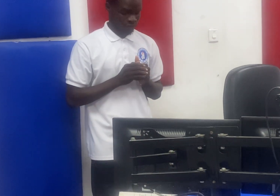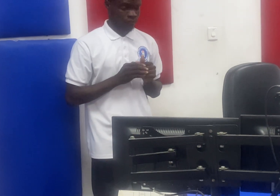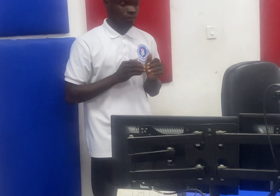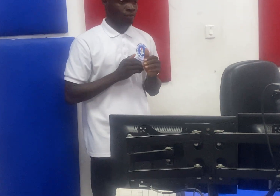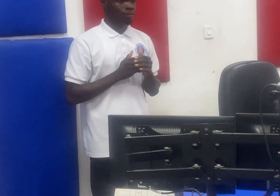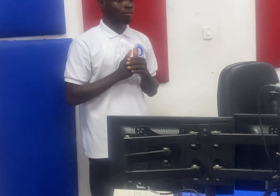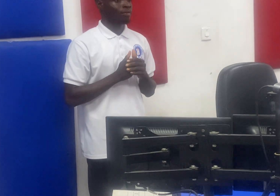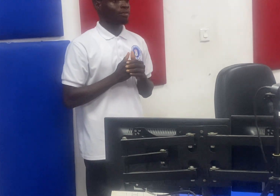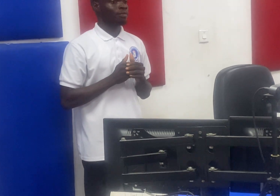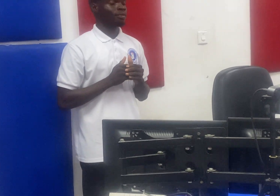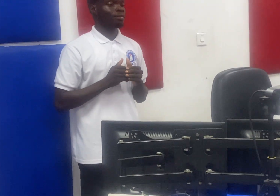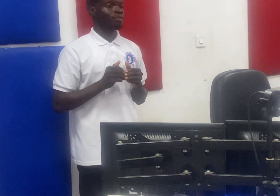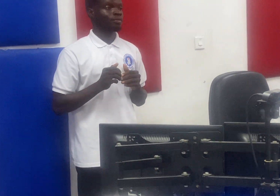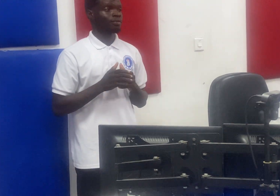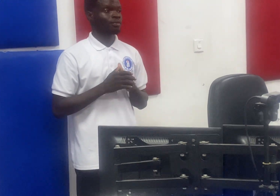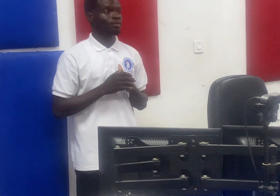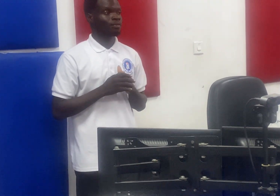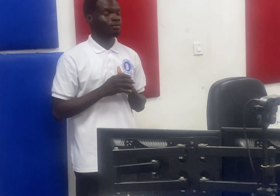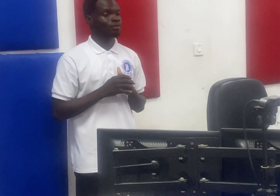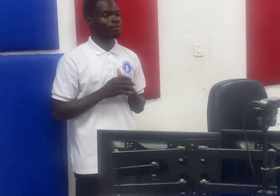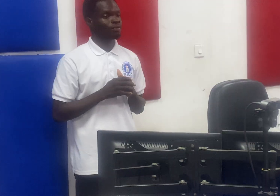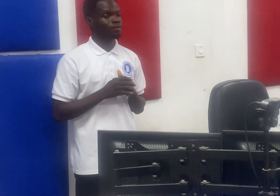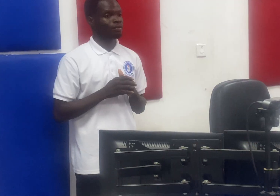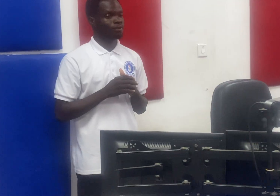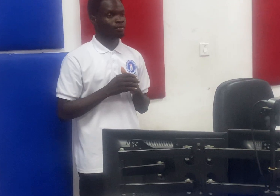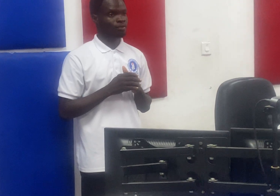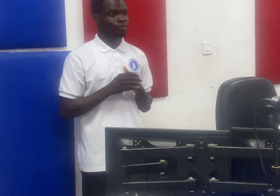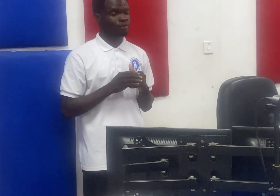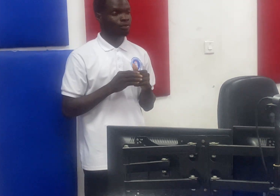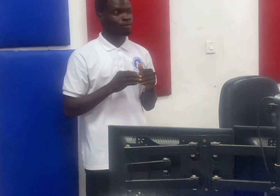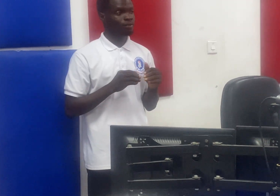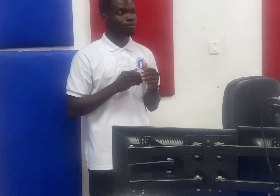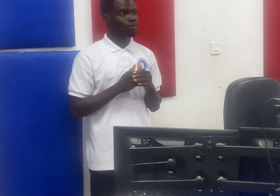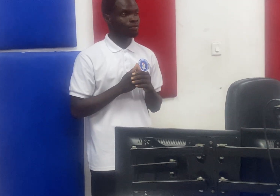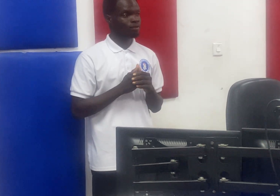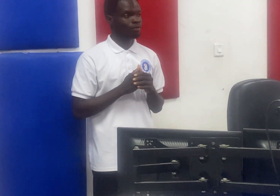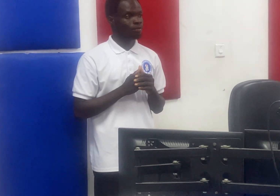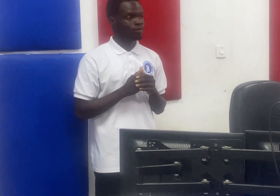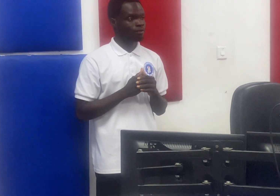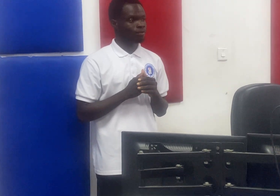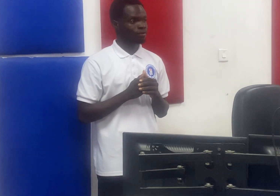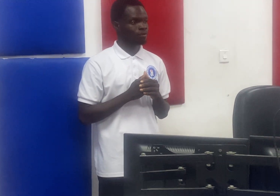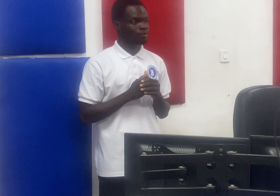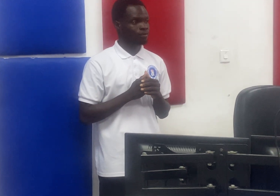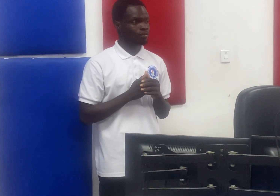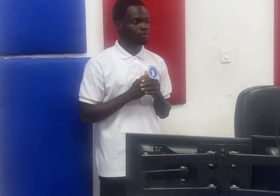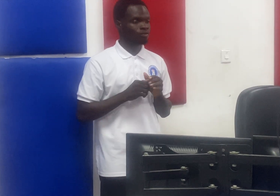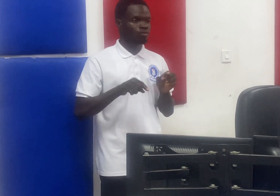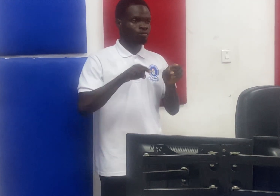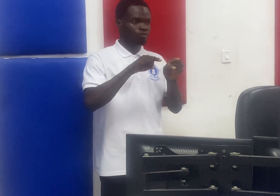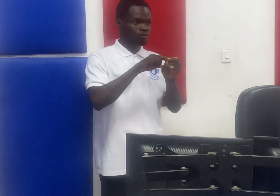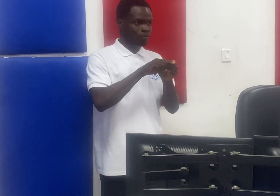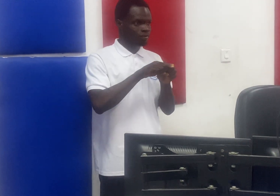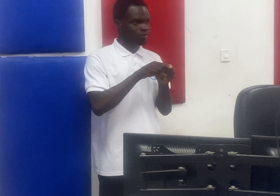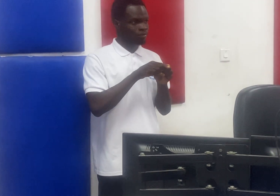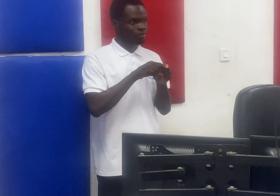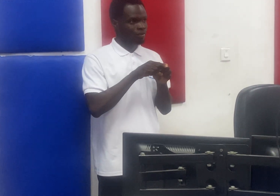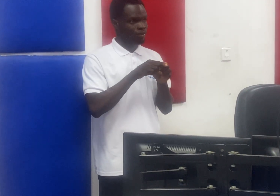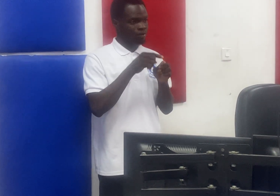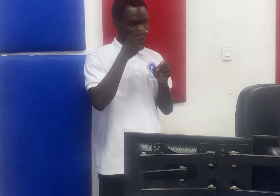Mrs. Millicent. Okay, thank you. As we said earlier, that for a stronger